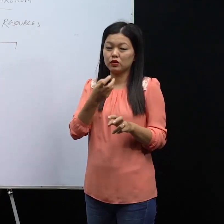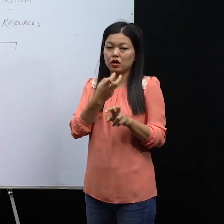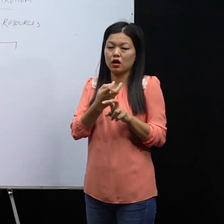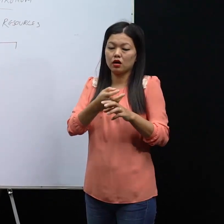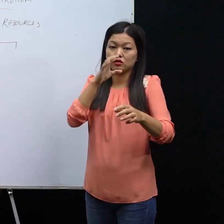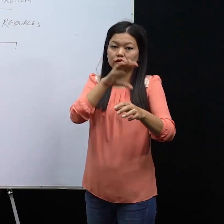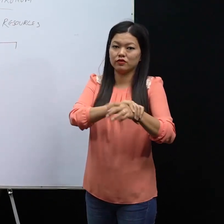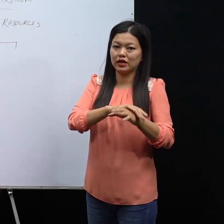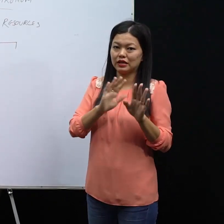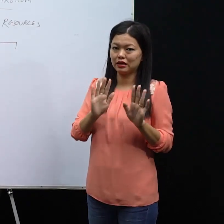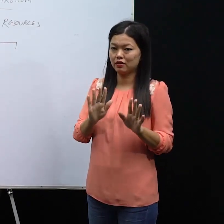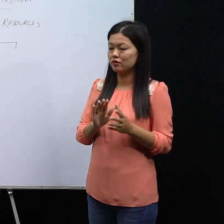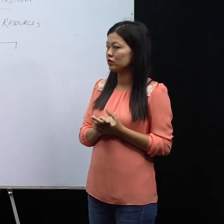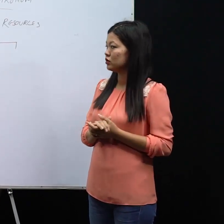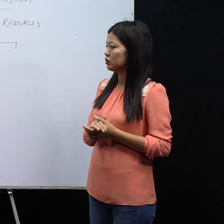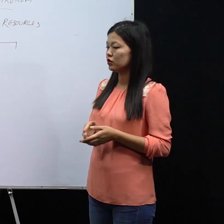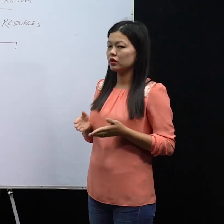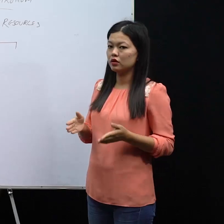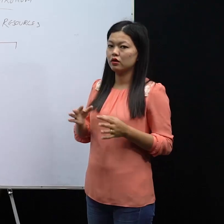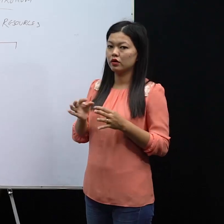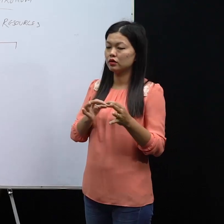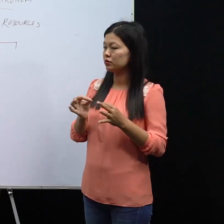is exhaustible.